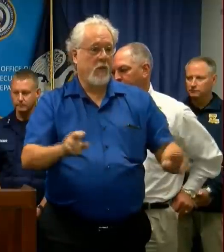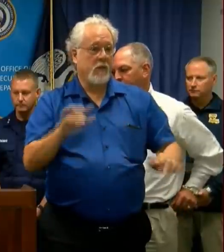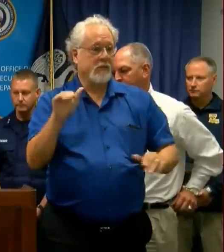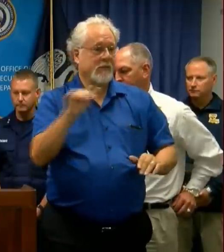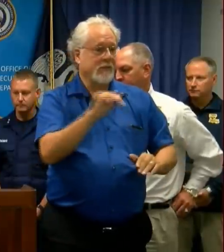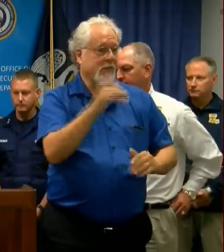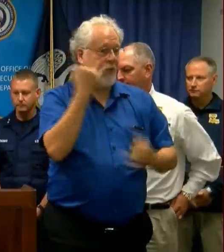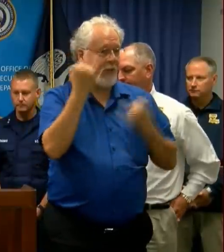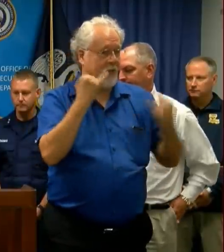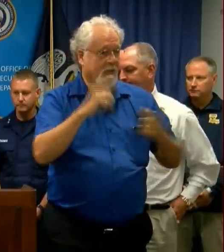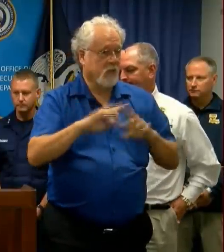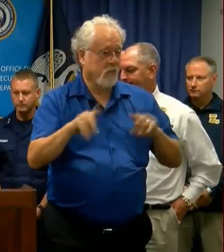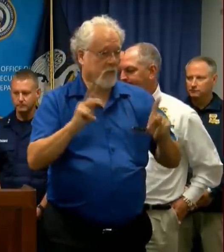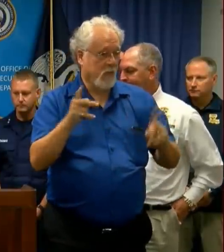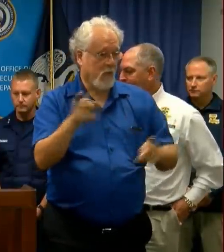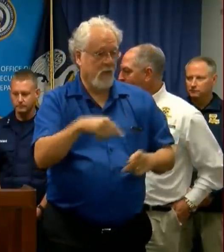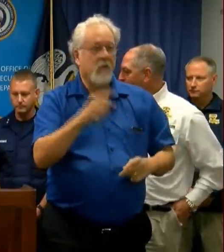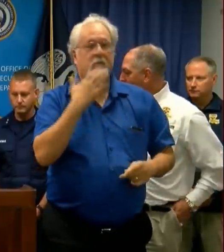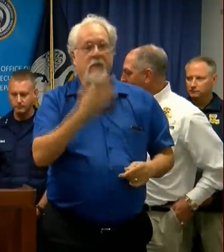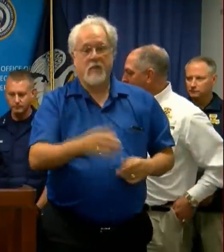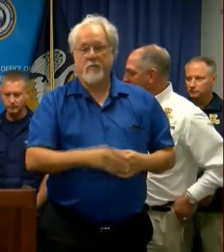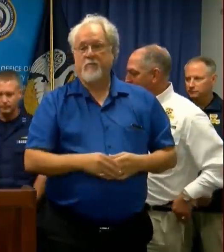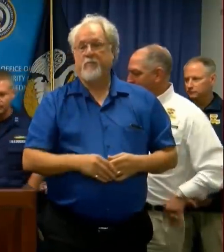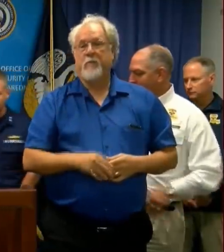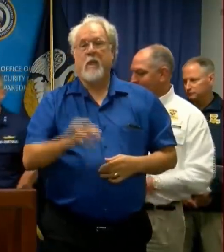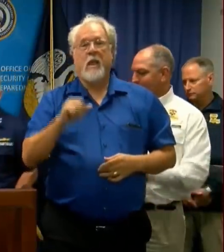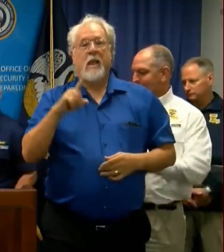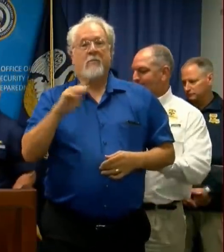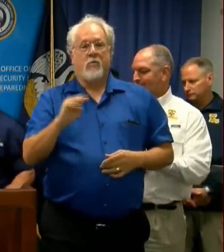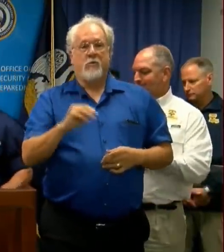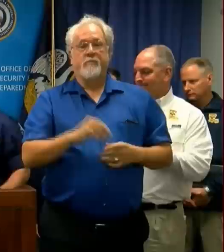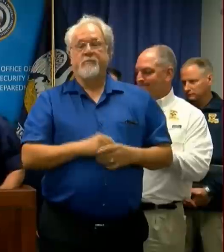tips to folks out there. Thank you. Admiral.